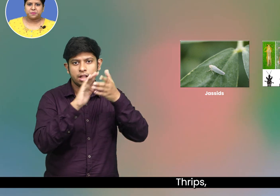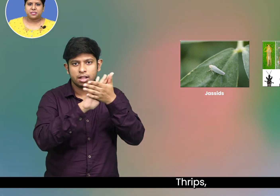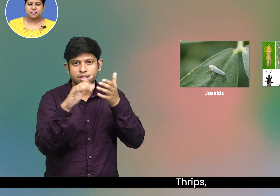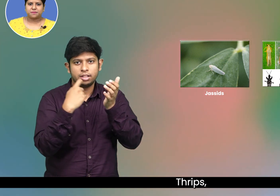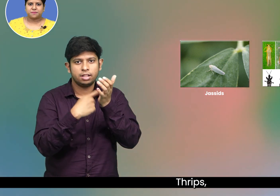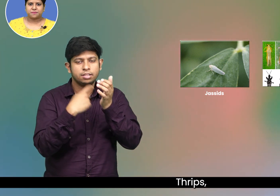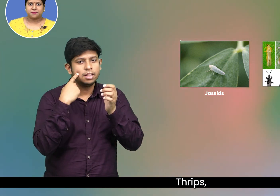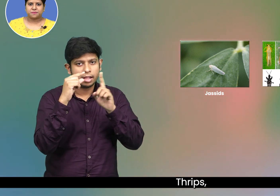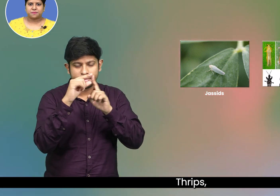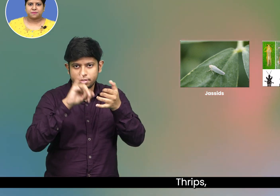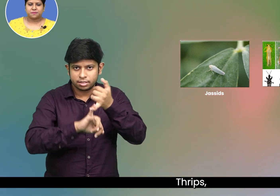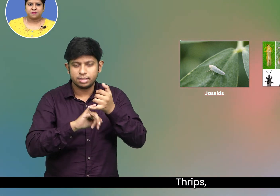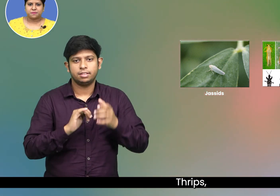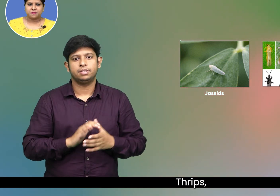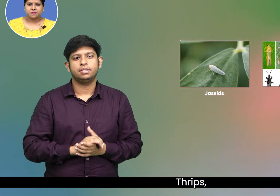thrips